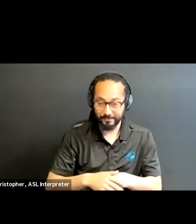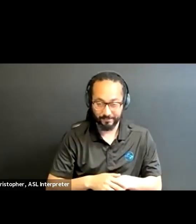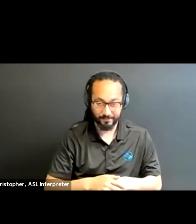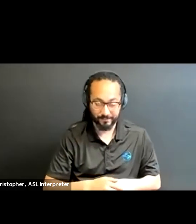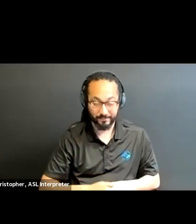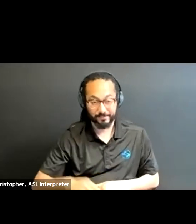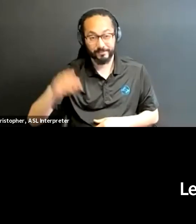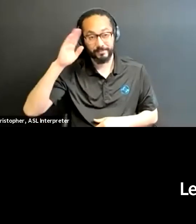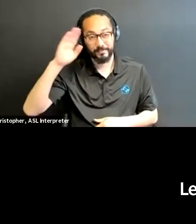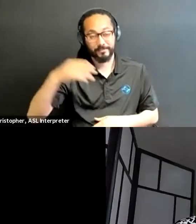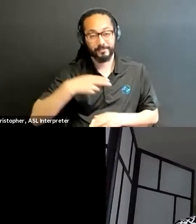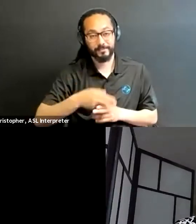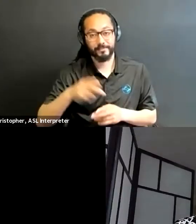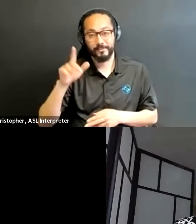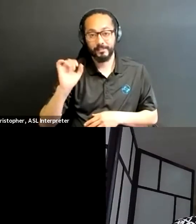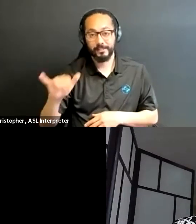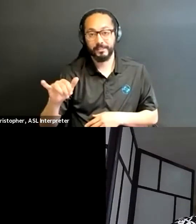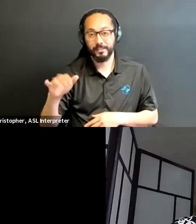Lee Fraser,